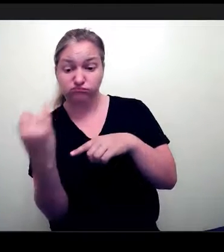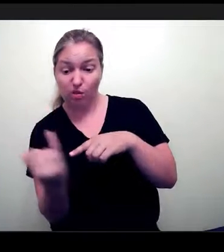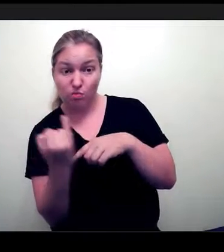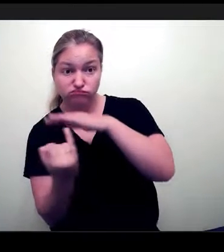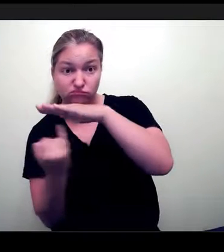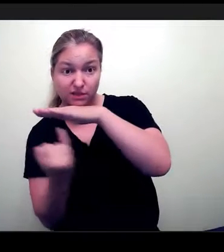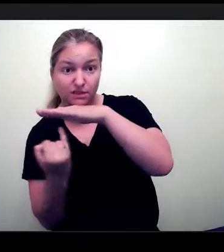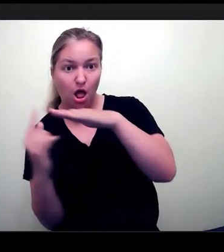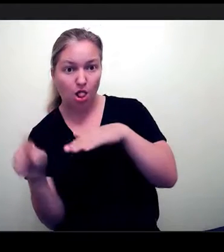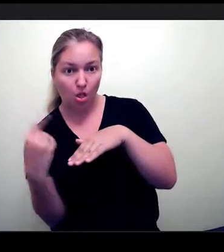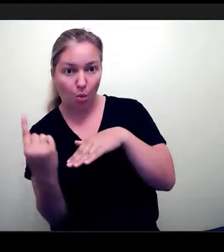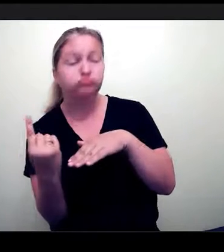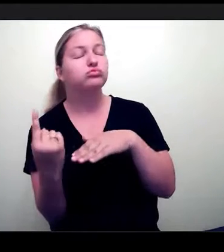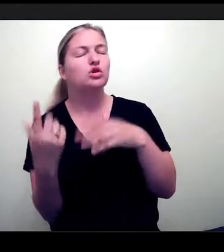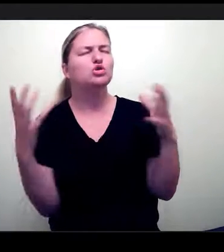operation.